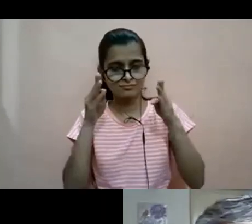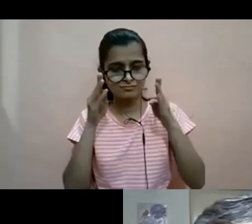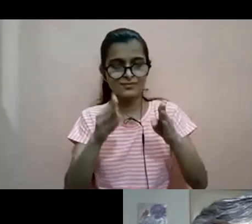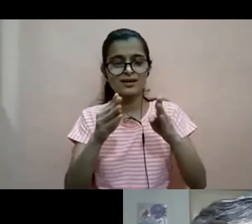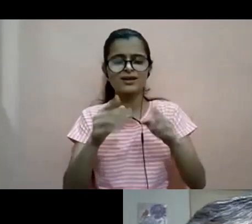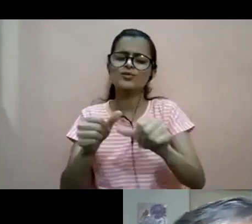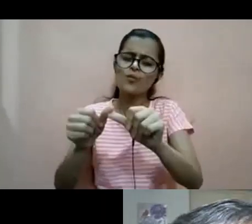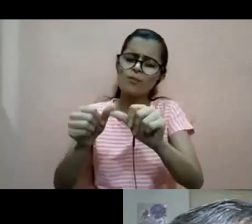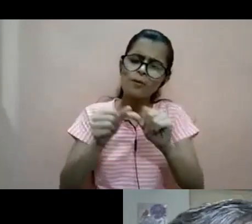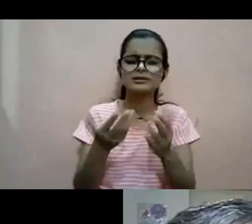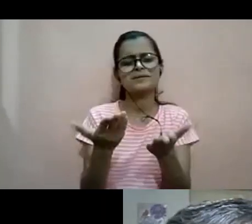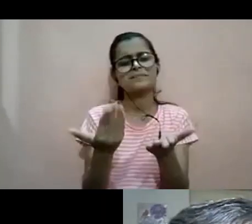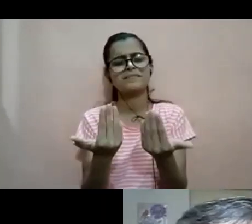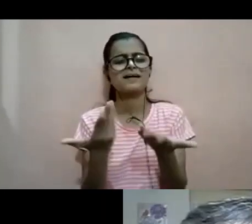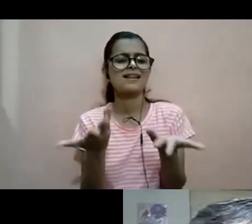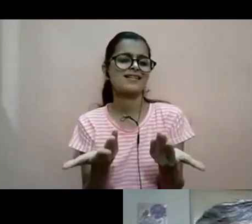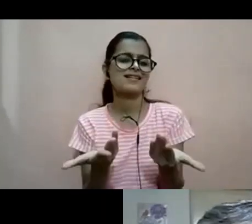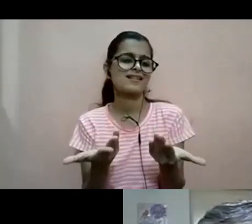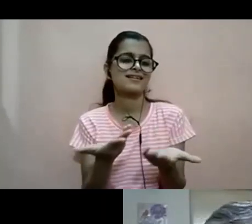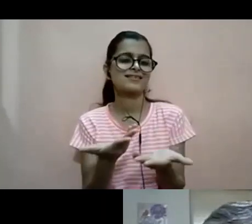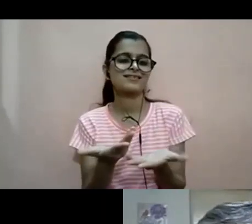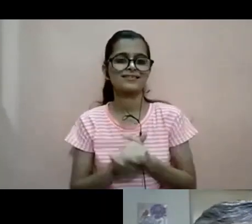towards. All yours, Dan.